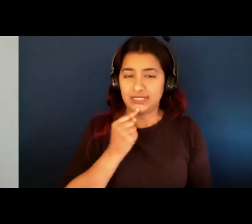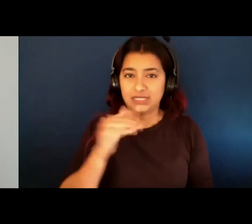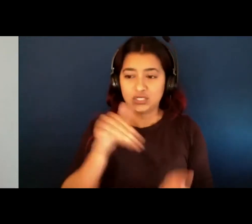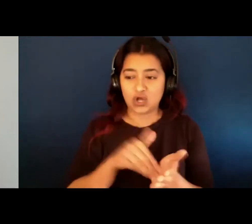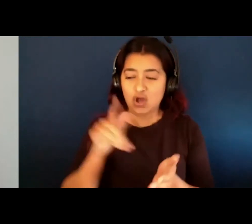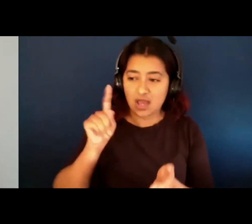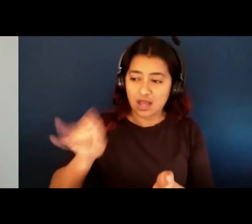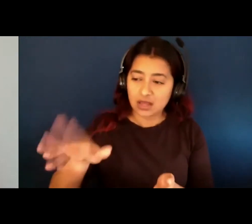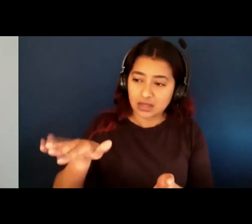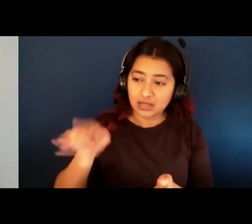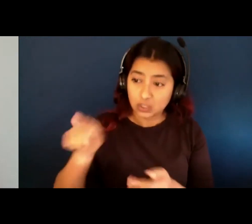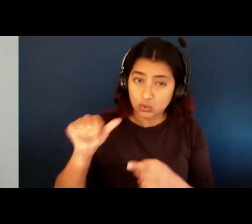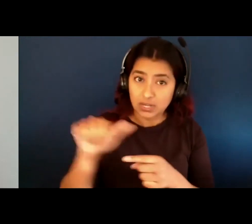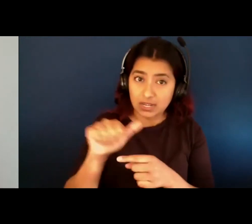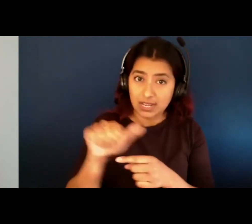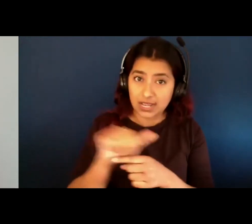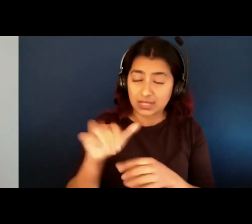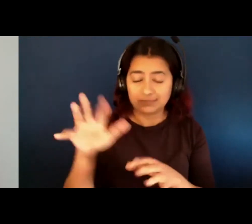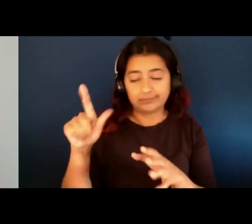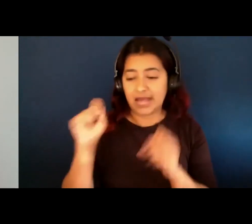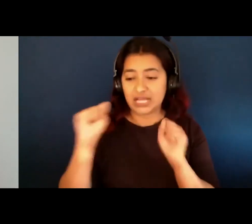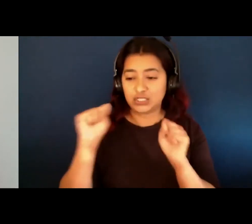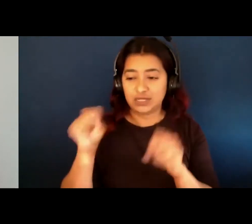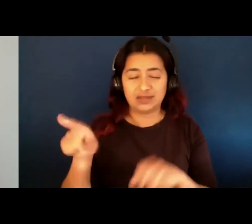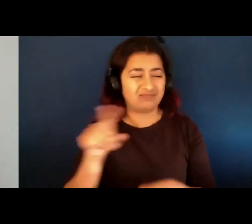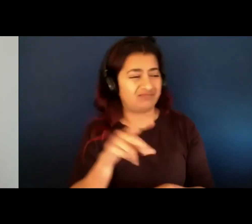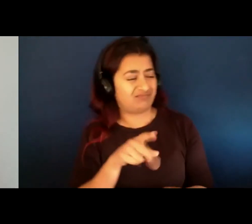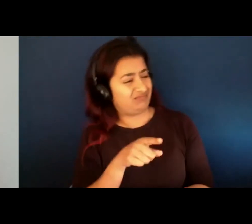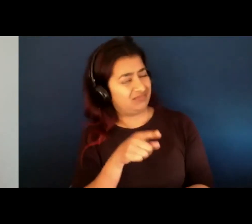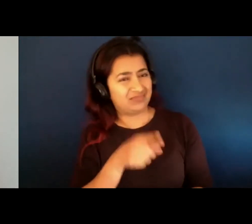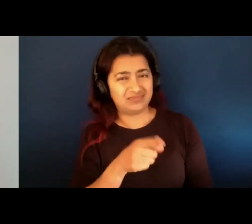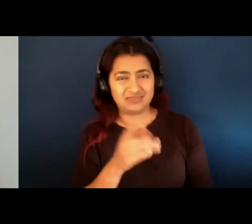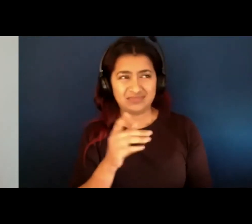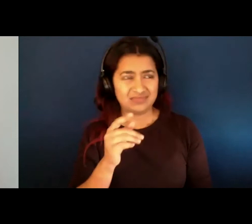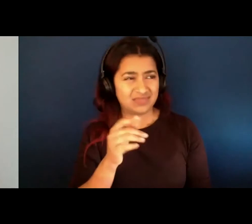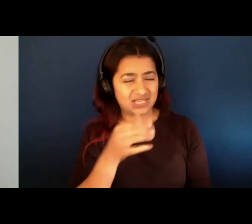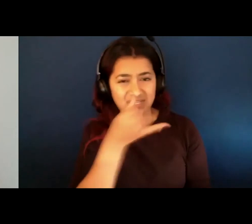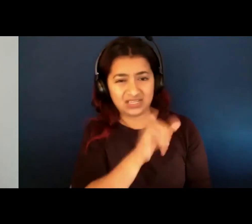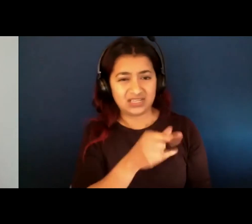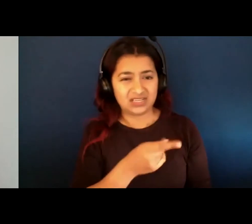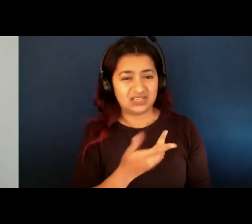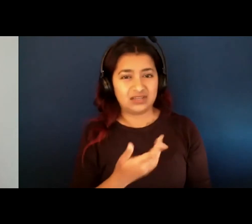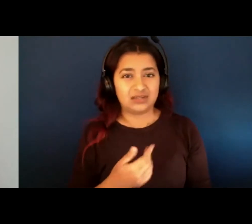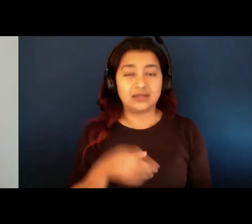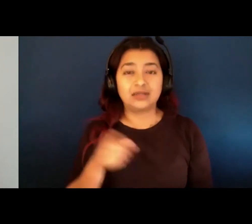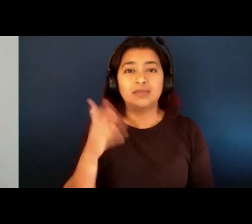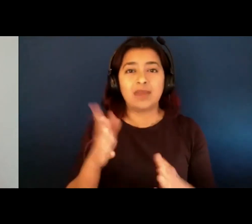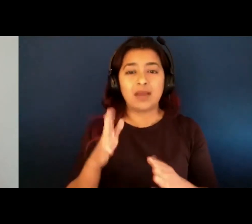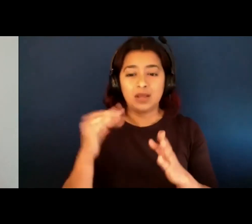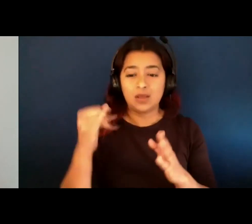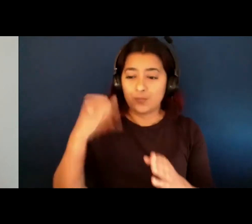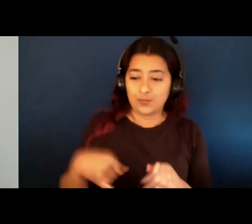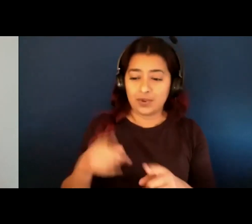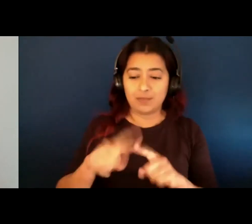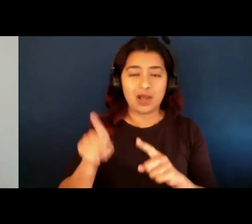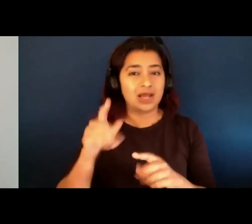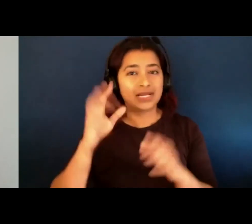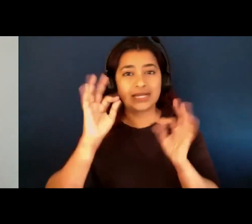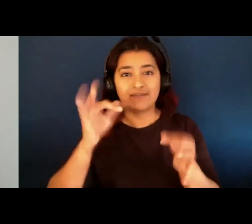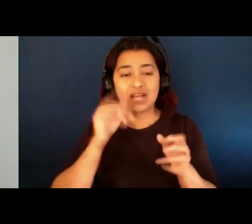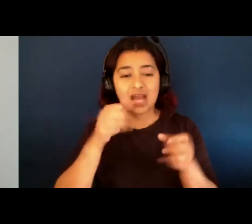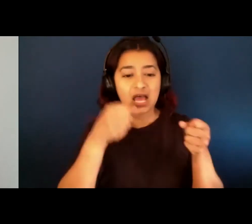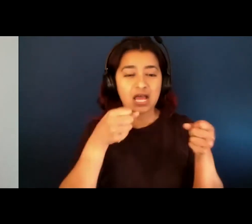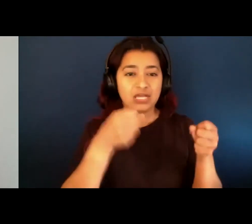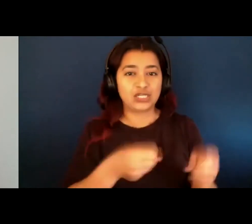she exercised and she snorted. Is this bitch for real? She might be small, but she's definitely not a cheerleader type with a